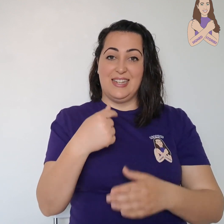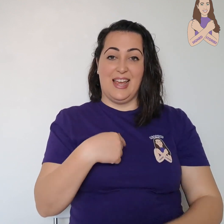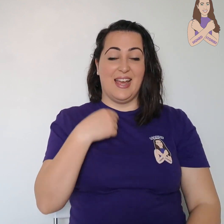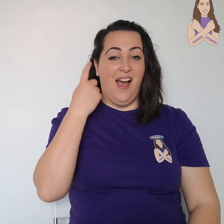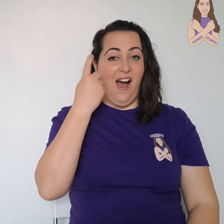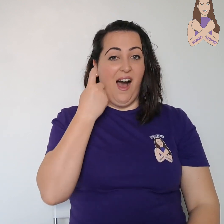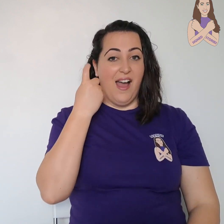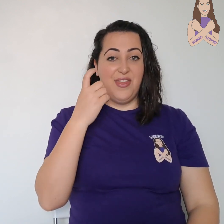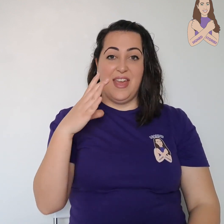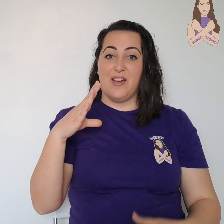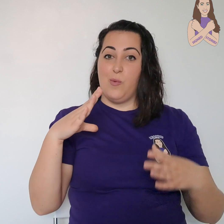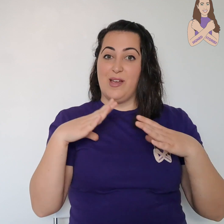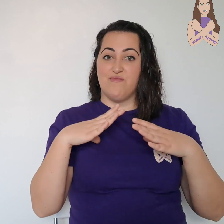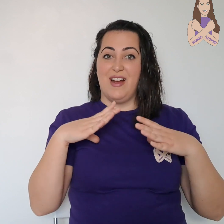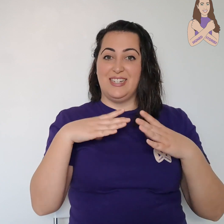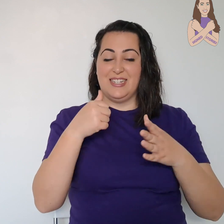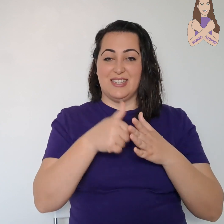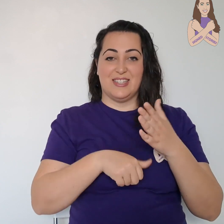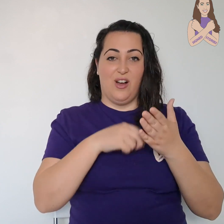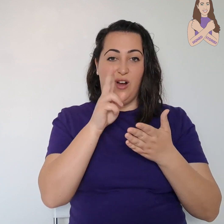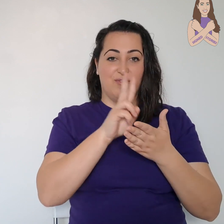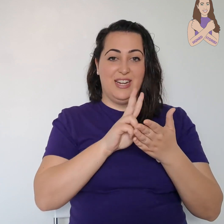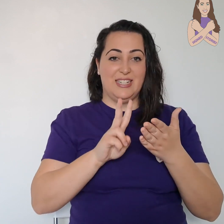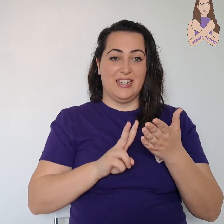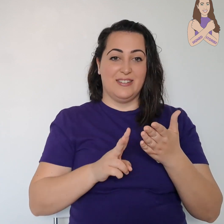Fantastic. I think we're ready to start reading.